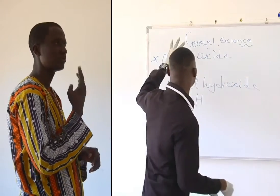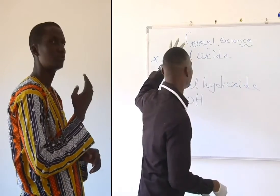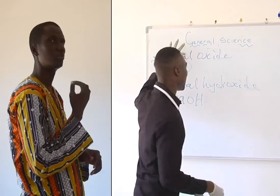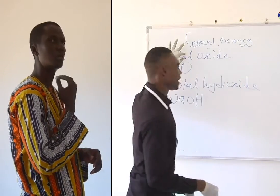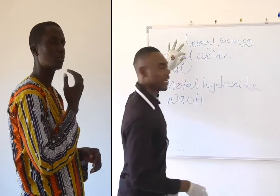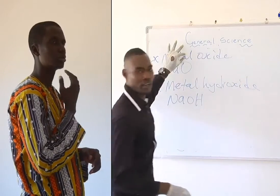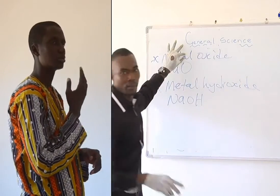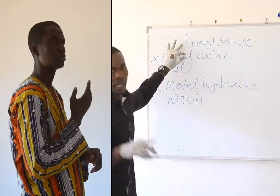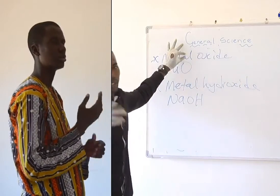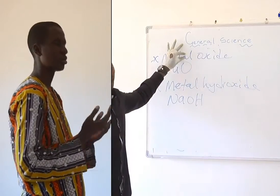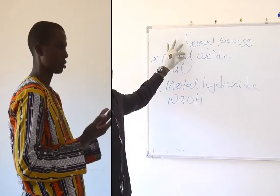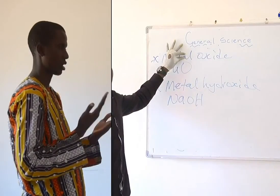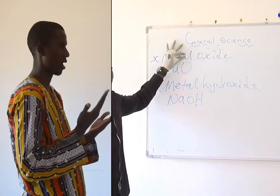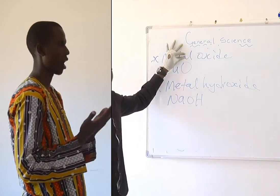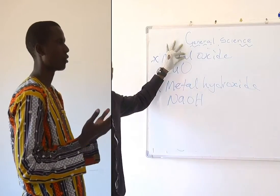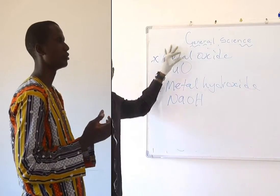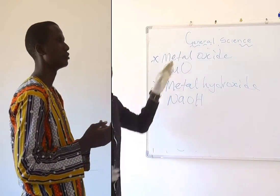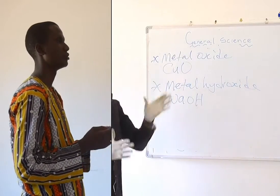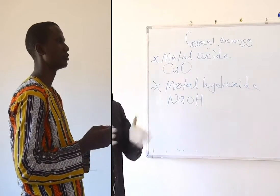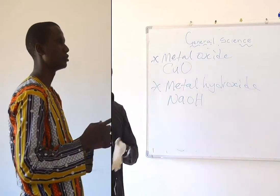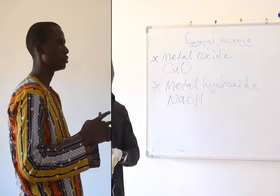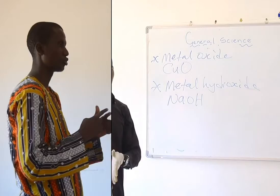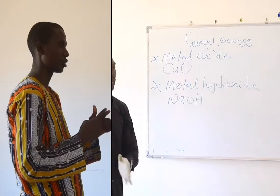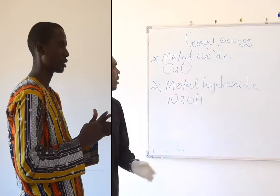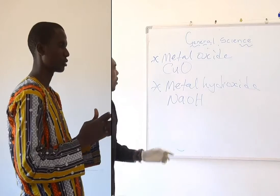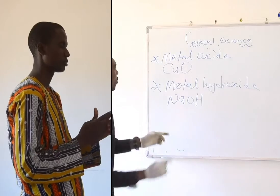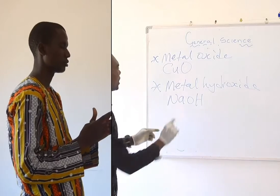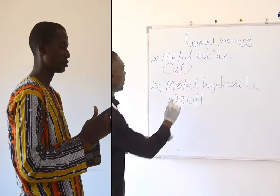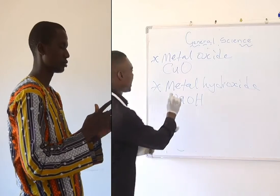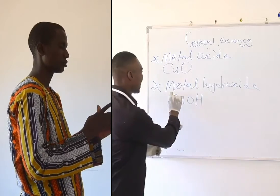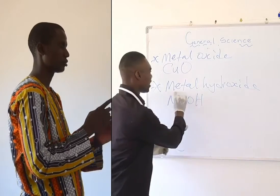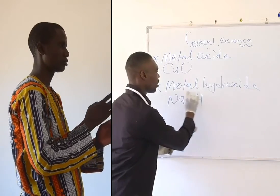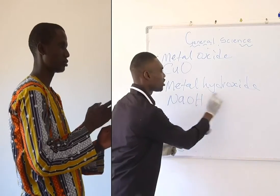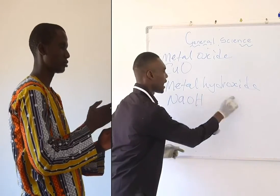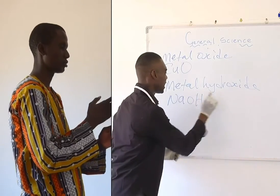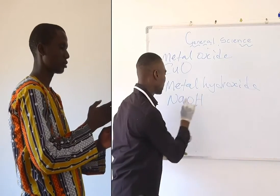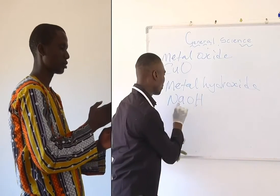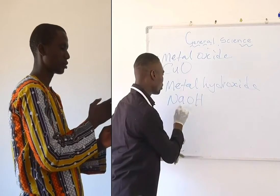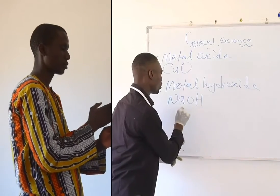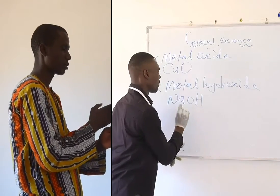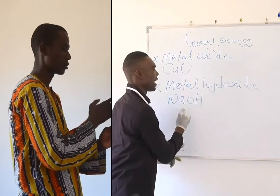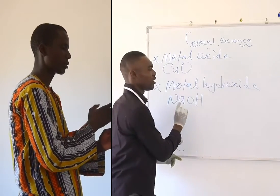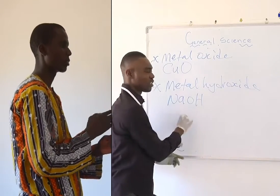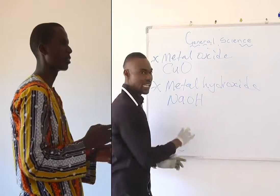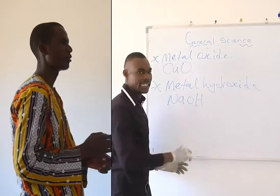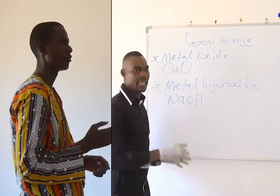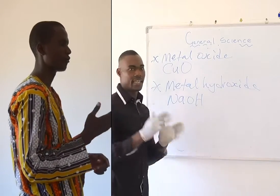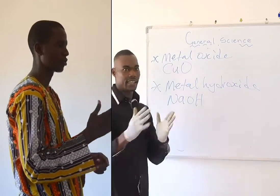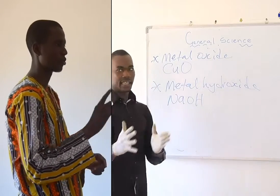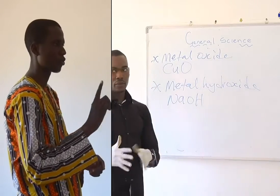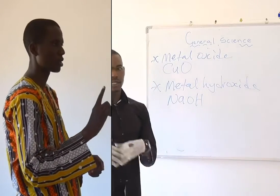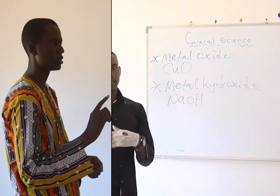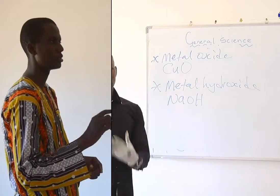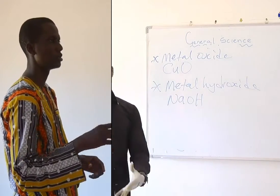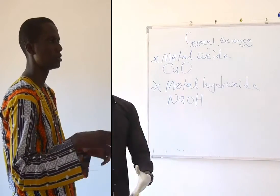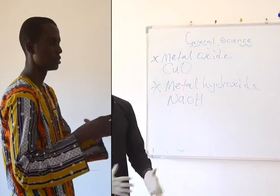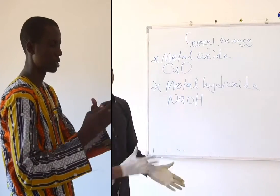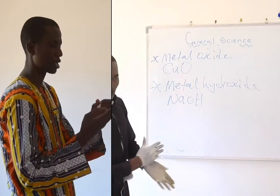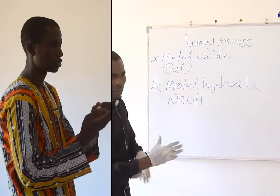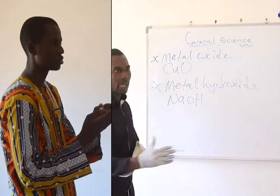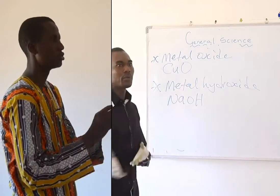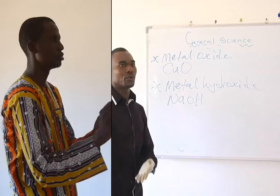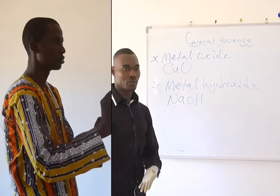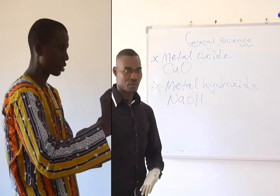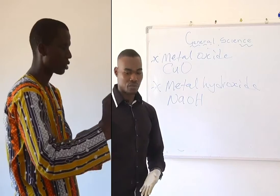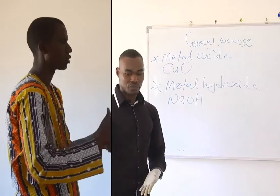a metal oxide combines with acids, what will be formed? When a metal hydroxide, example sodium hydroxide, react with an acid,